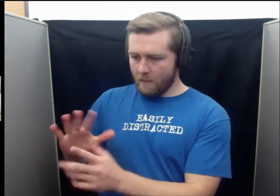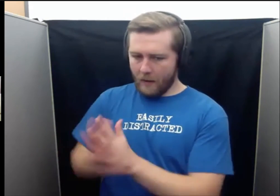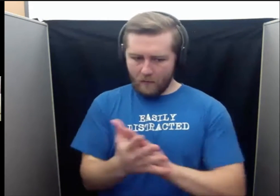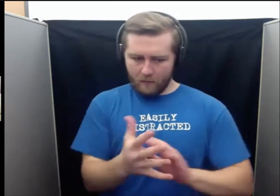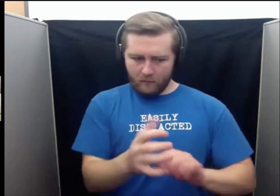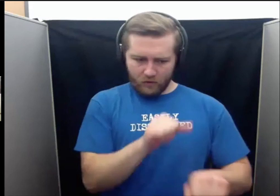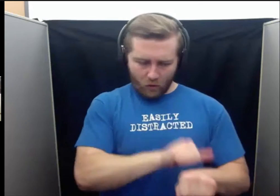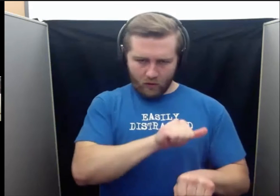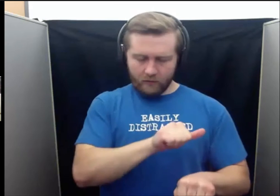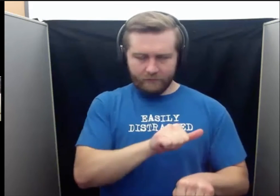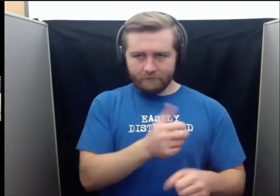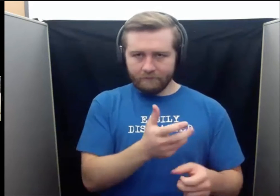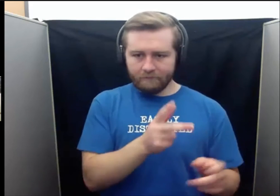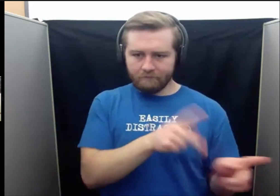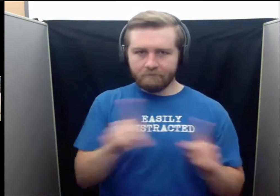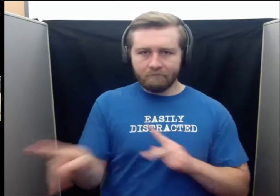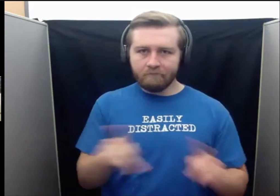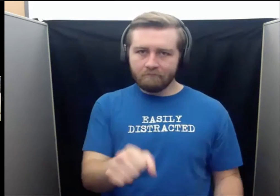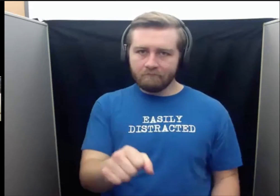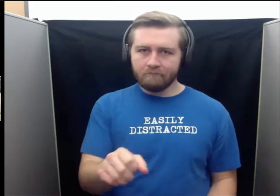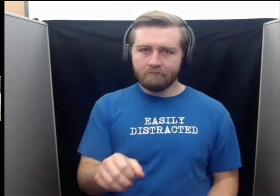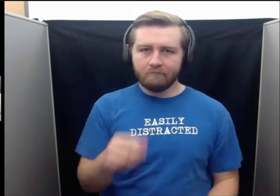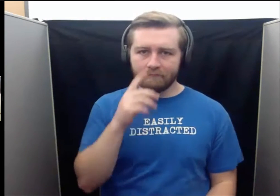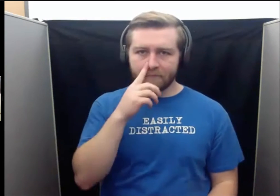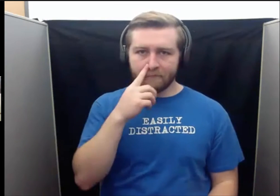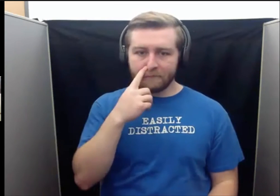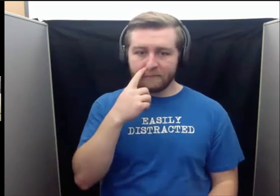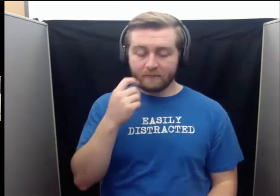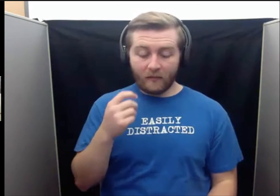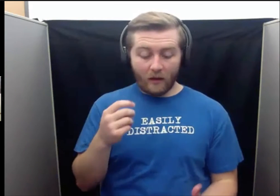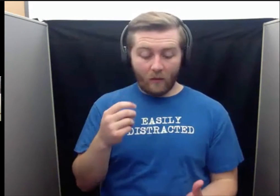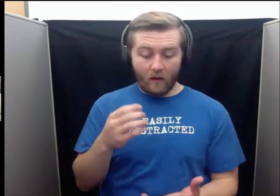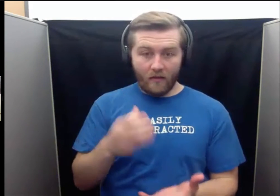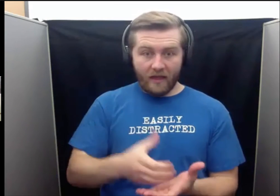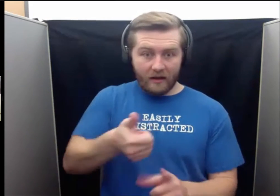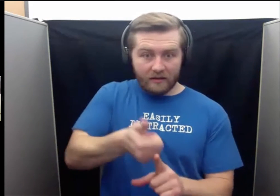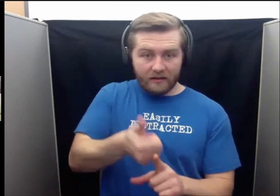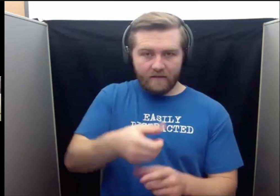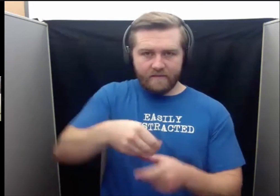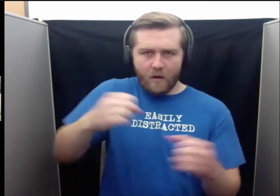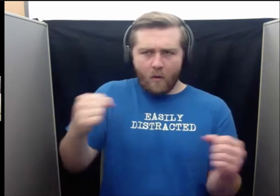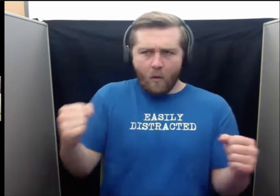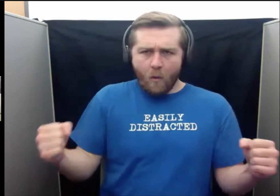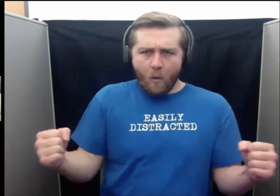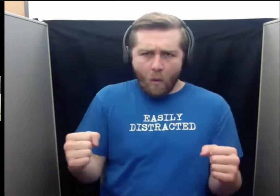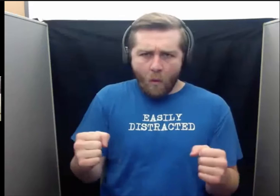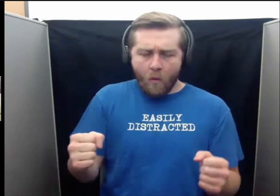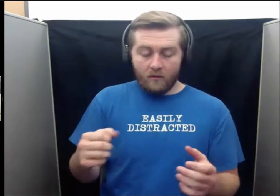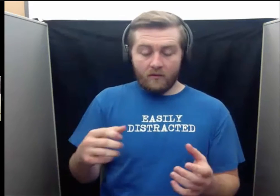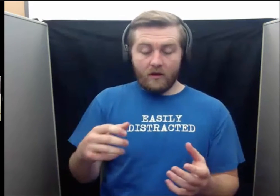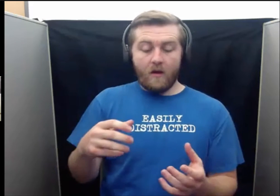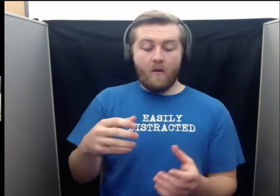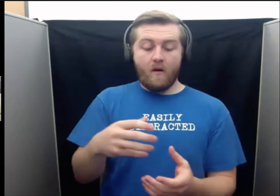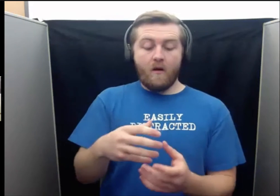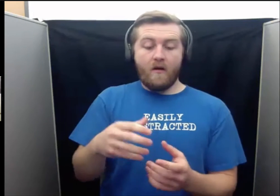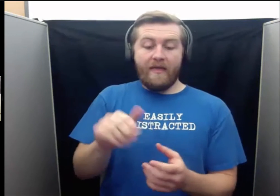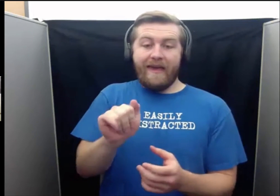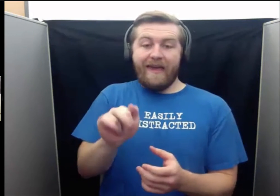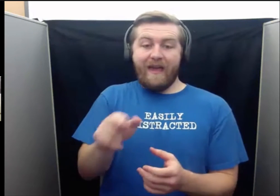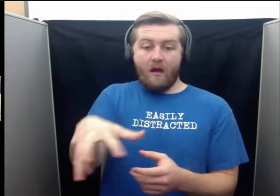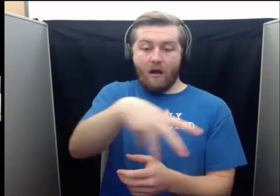Because it's cooler. And what's that do to the air around the Pepsi can? It cools it, and the water vapor in that air around the Pepsi